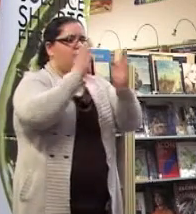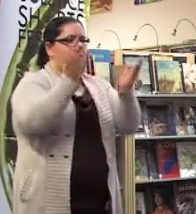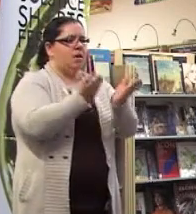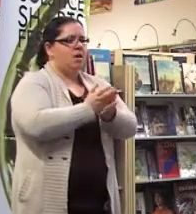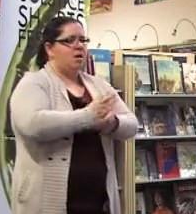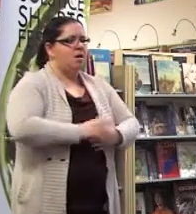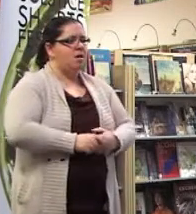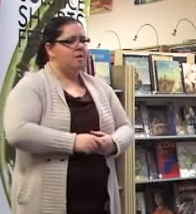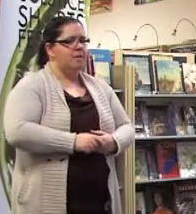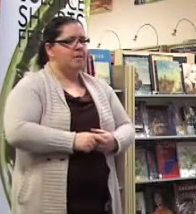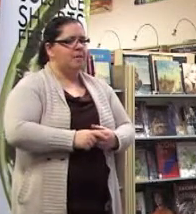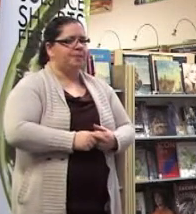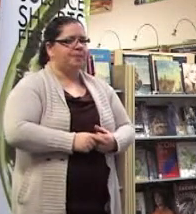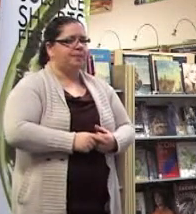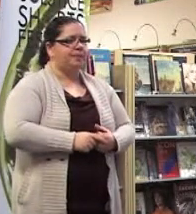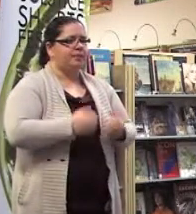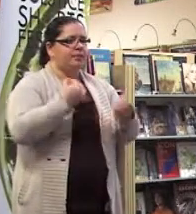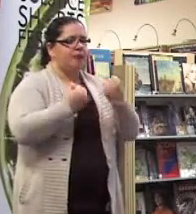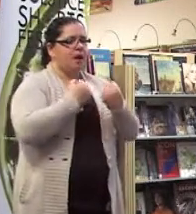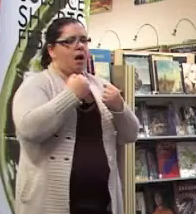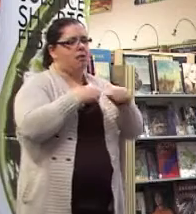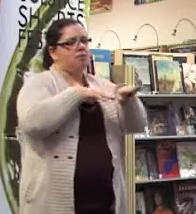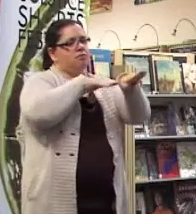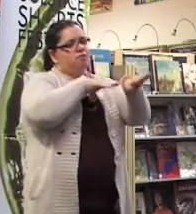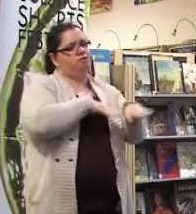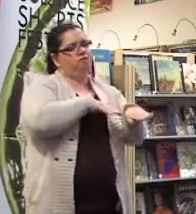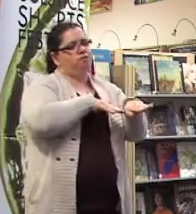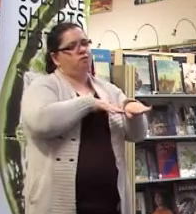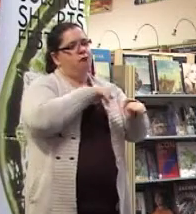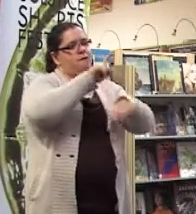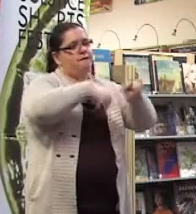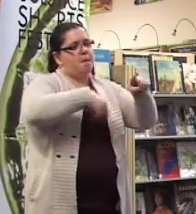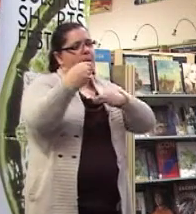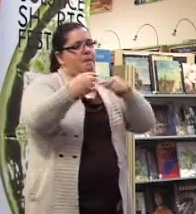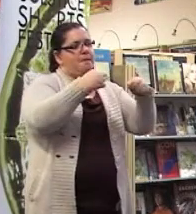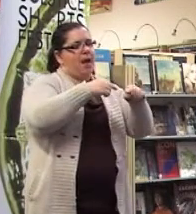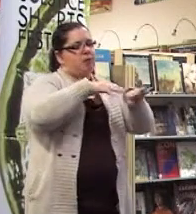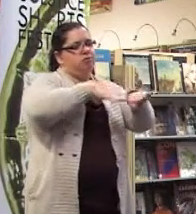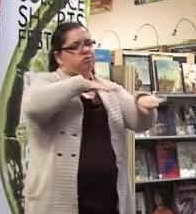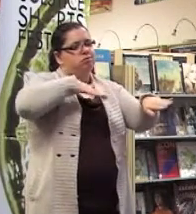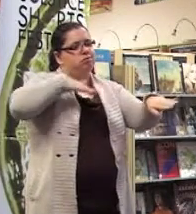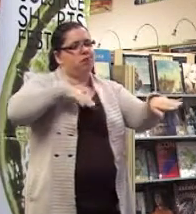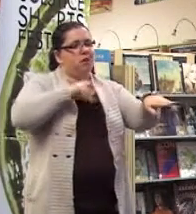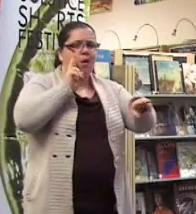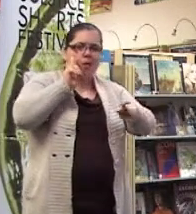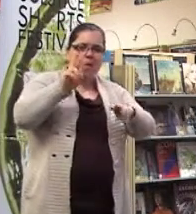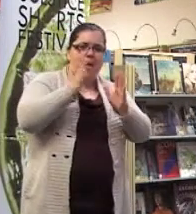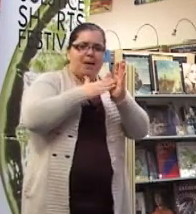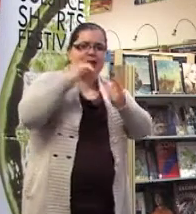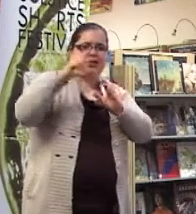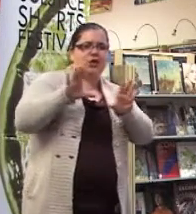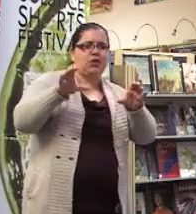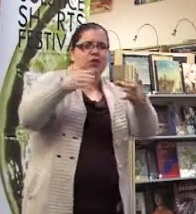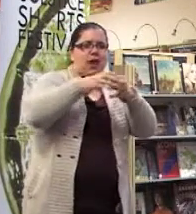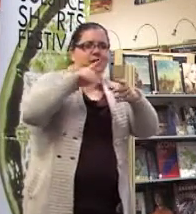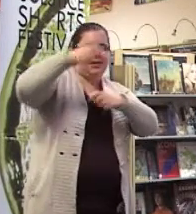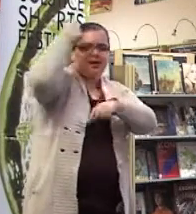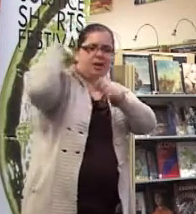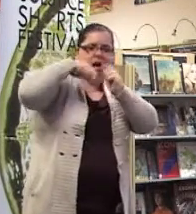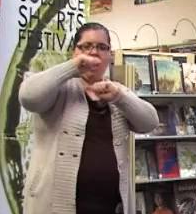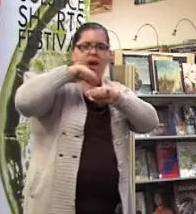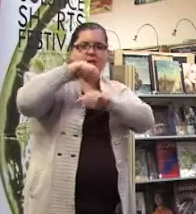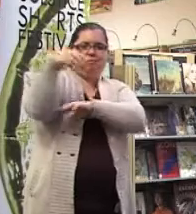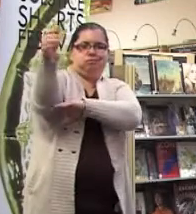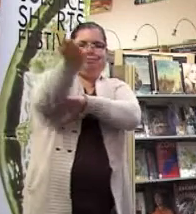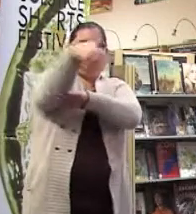The car stopped as we became stuck in a football match traffic jam, and I watched a red and white Manchester United scarf fluttering out of the window of